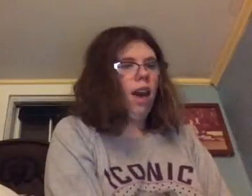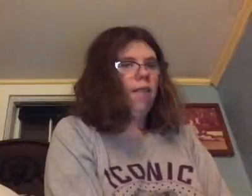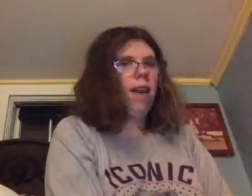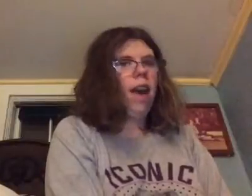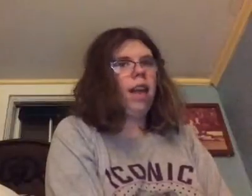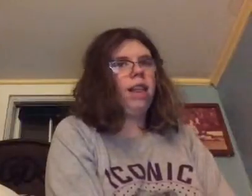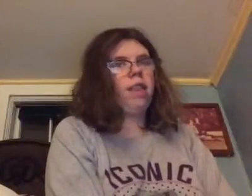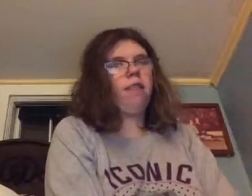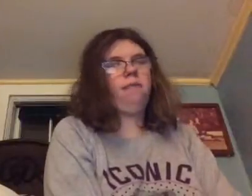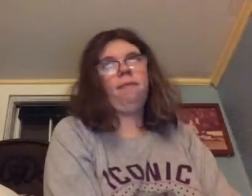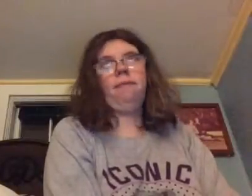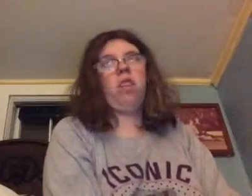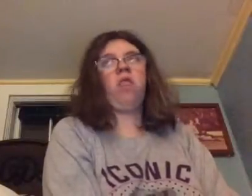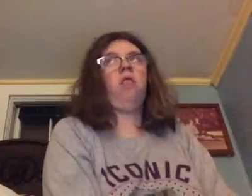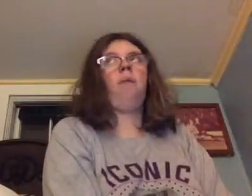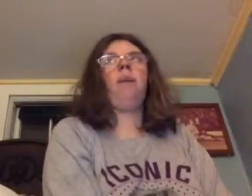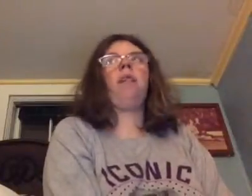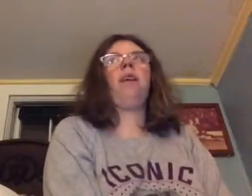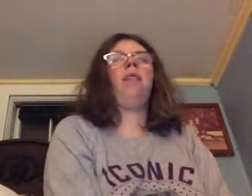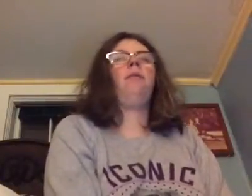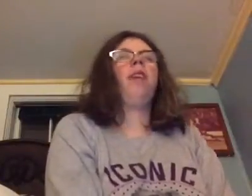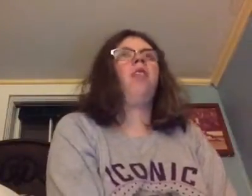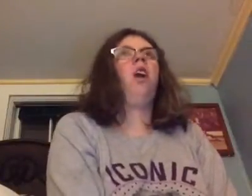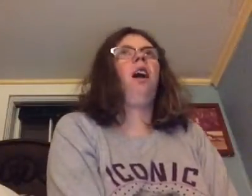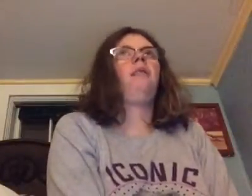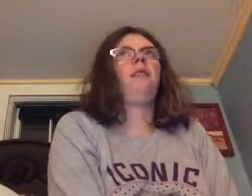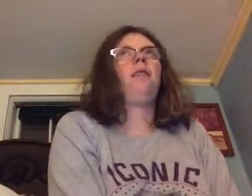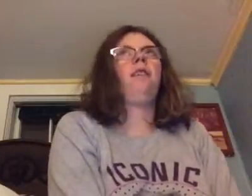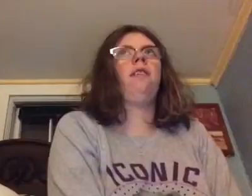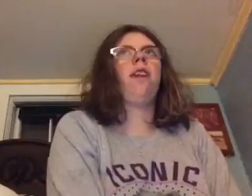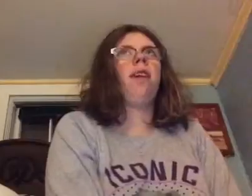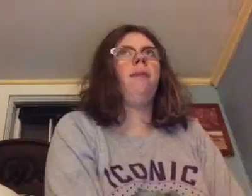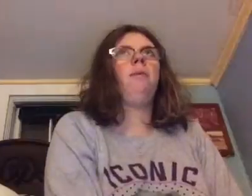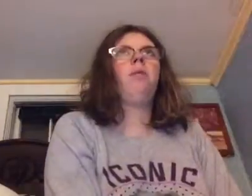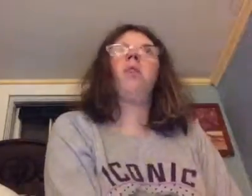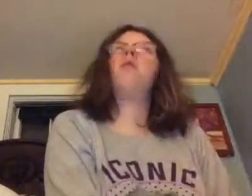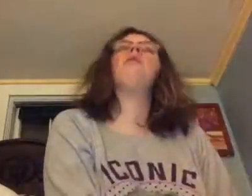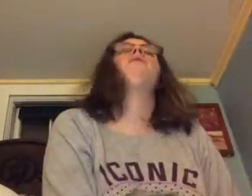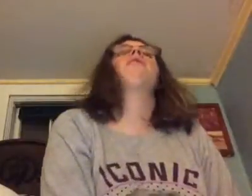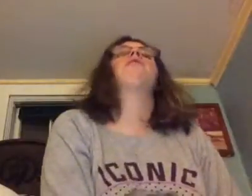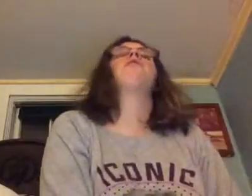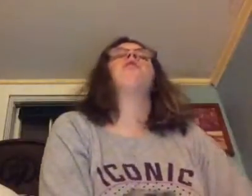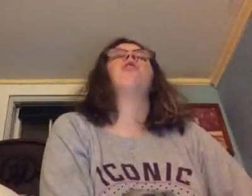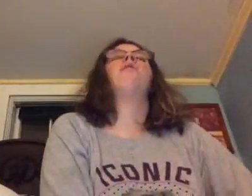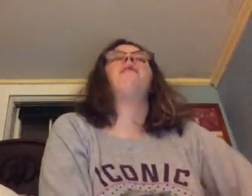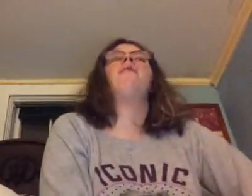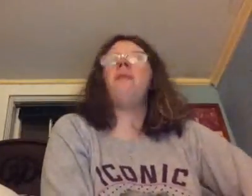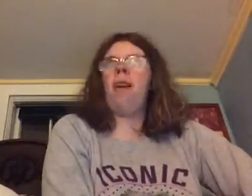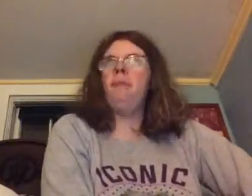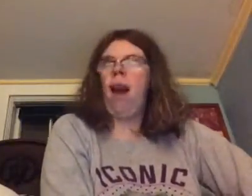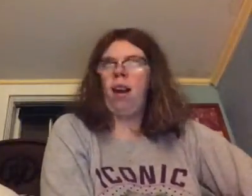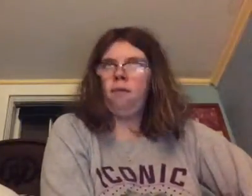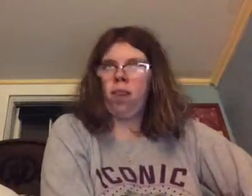after that, it just crumbled. And then we didn't talk for a few years. Then about 2 or 3 years ago, she sent me a friend invite back on